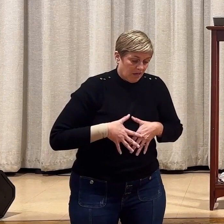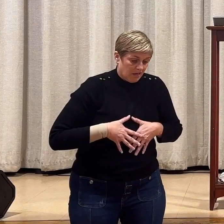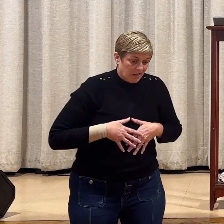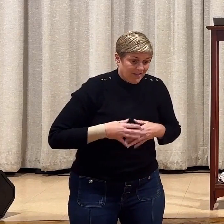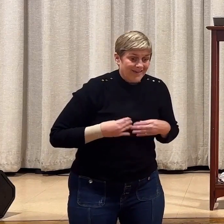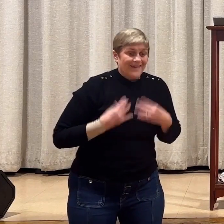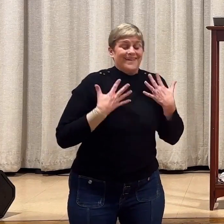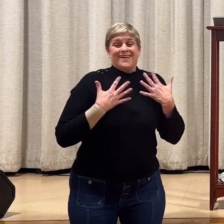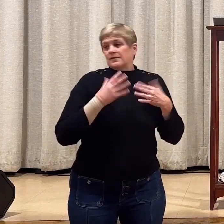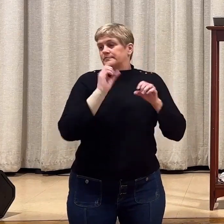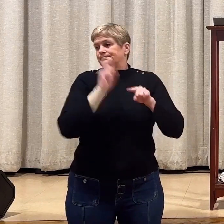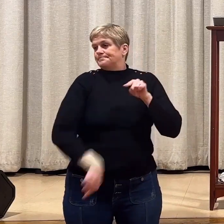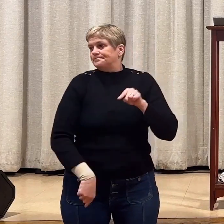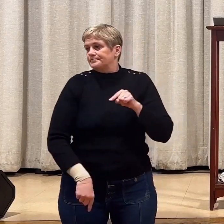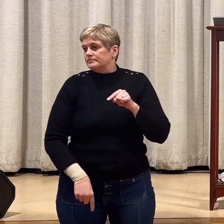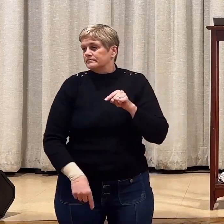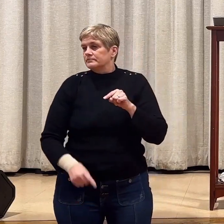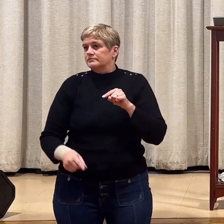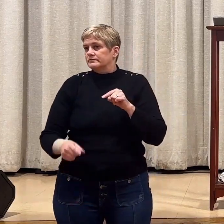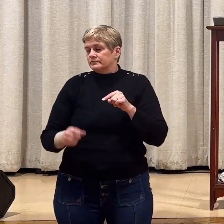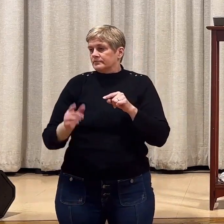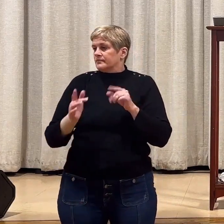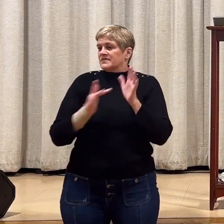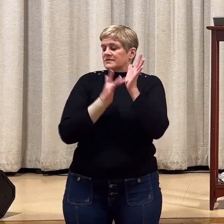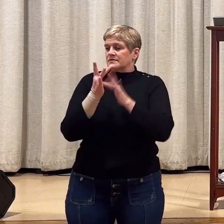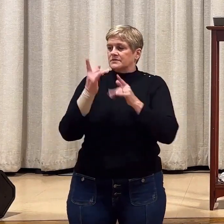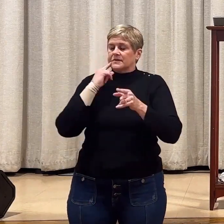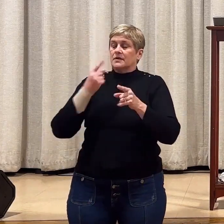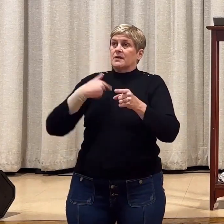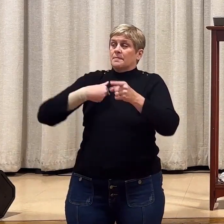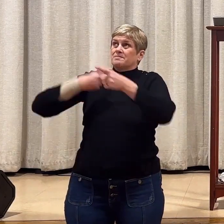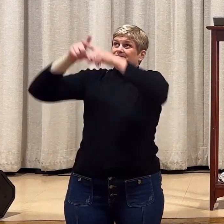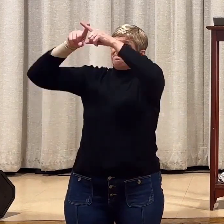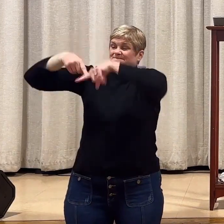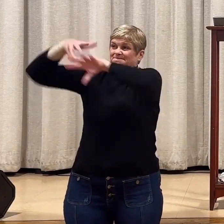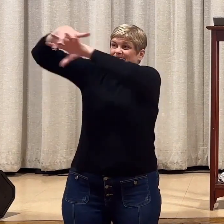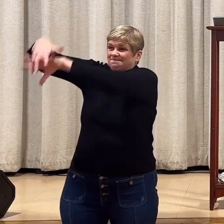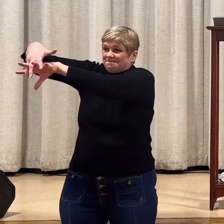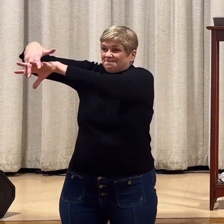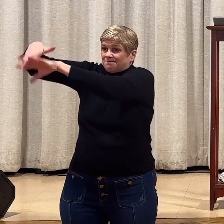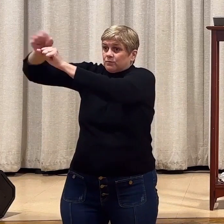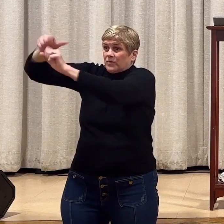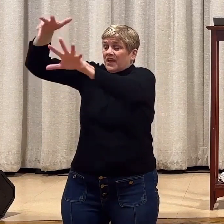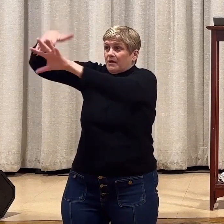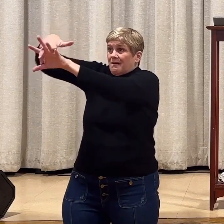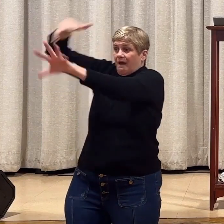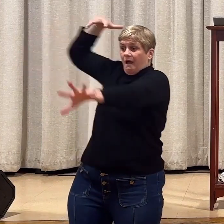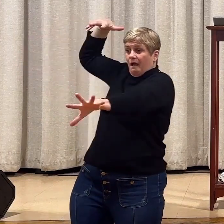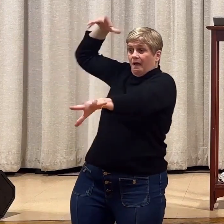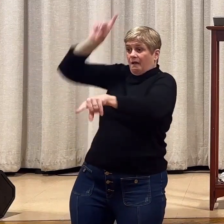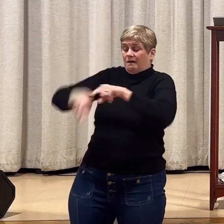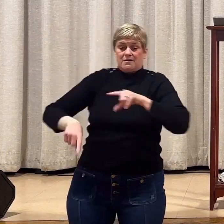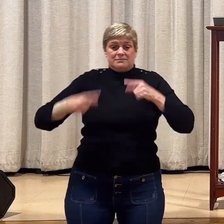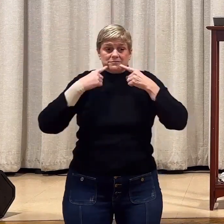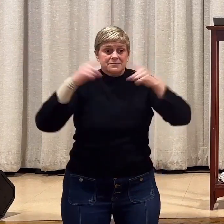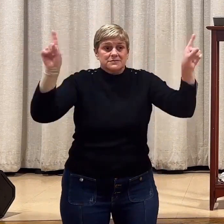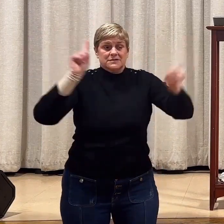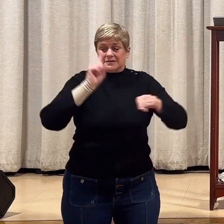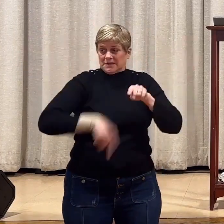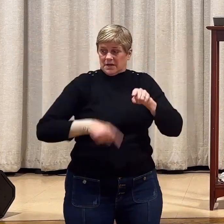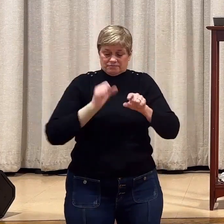you're the branches. Abide in me. Apart from me, you can do nothing. Apart from me, you can do